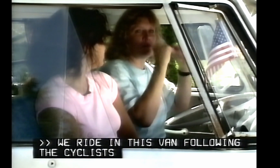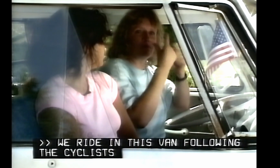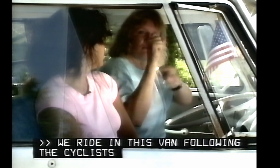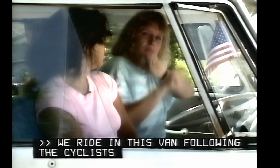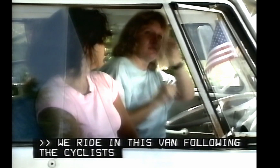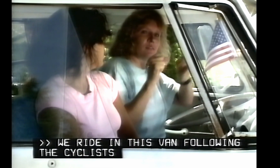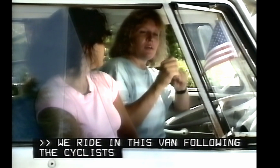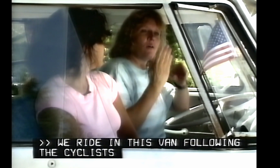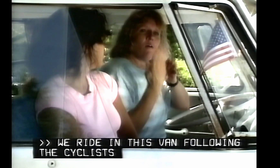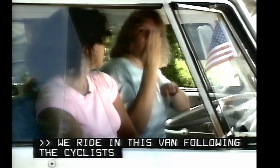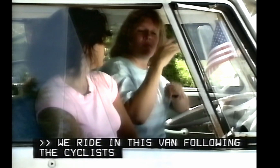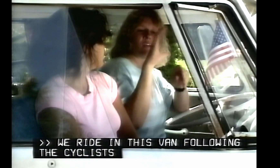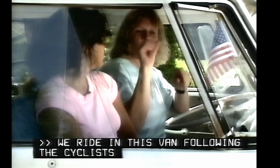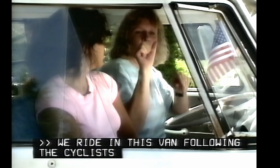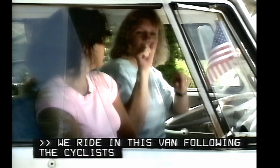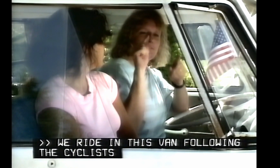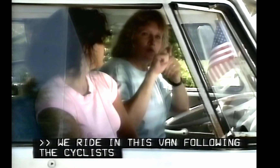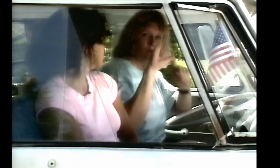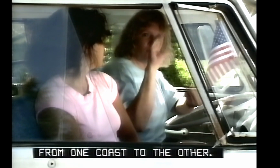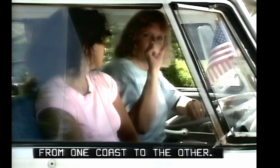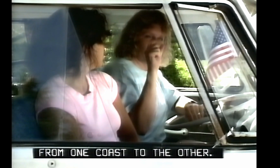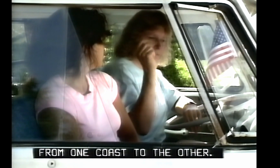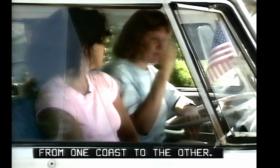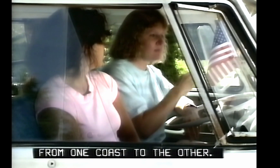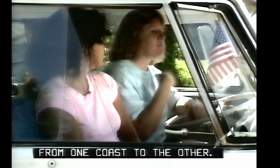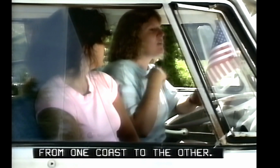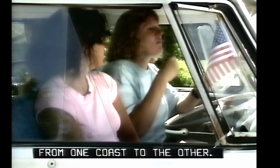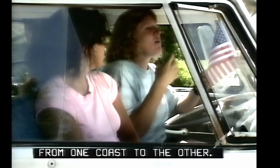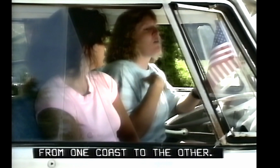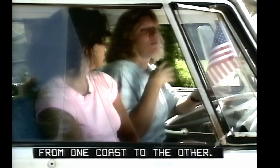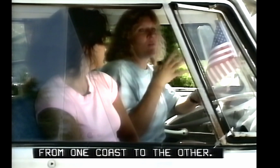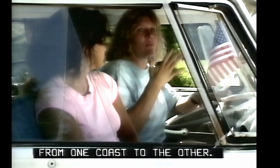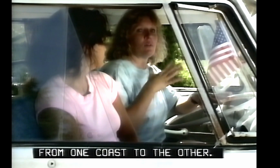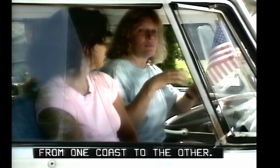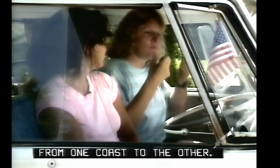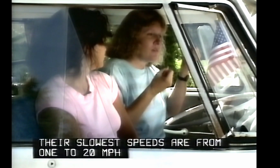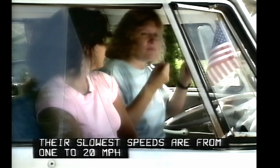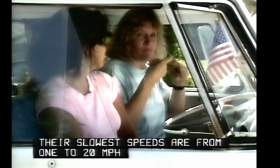I found a turtle, but then I went to look at a cow being milked and I left it behind.